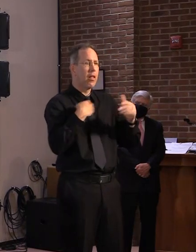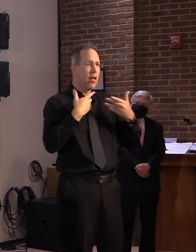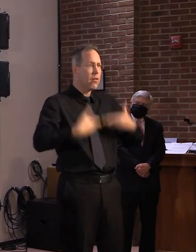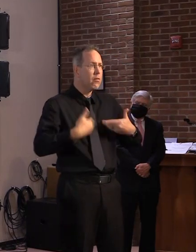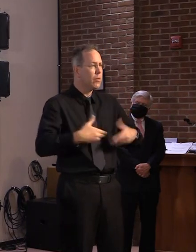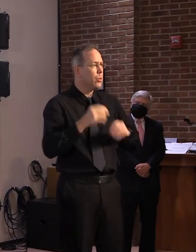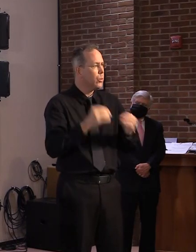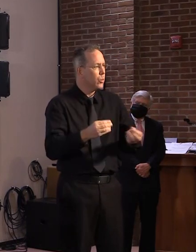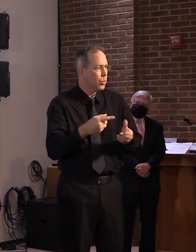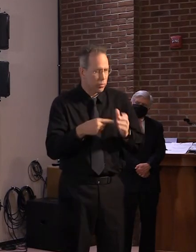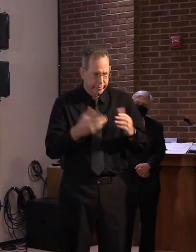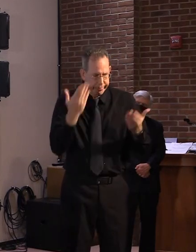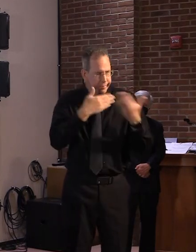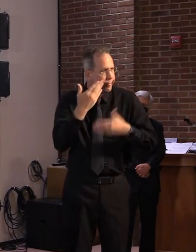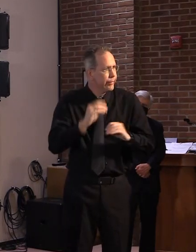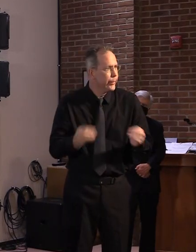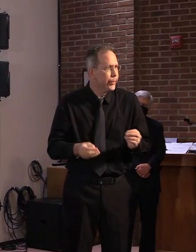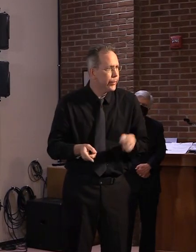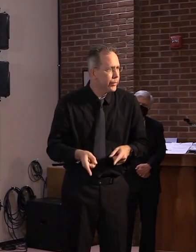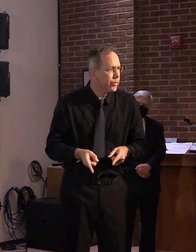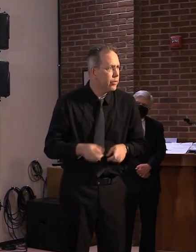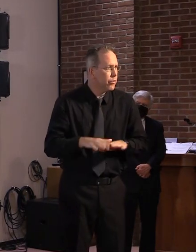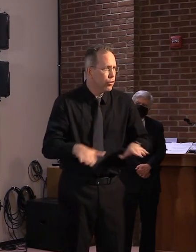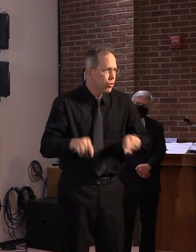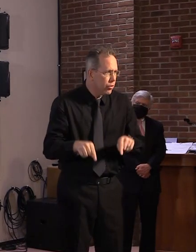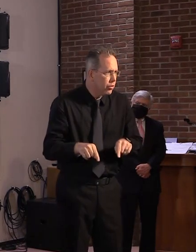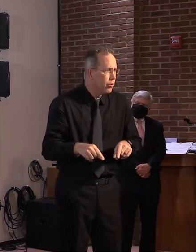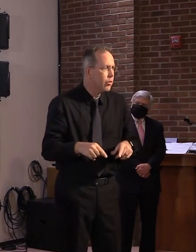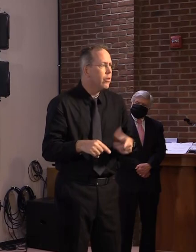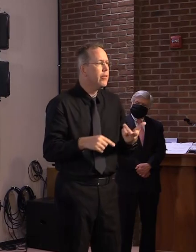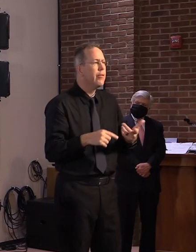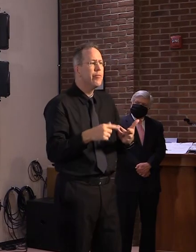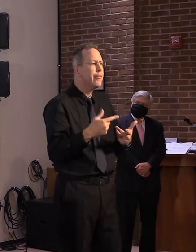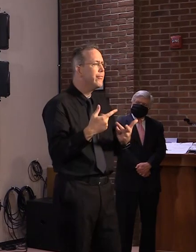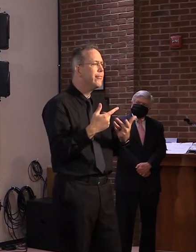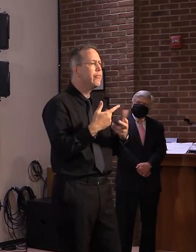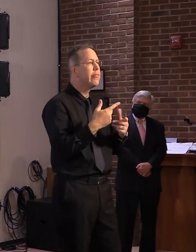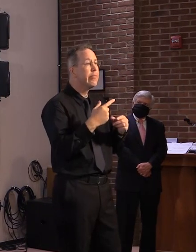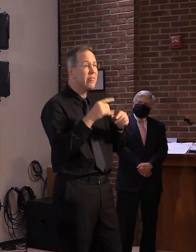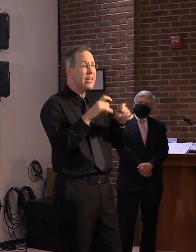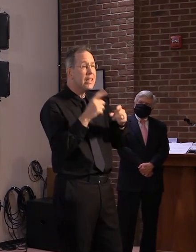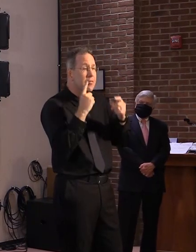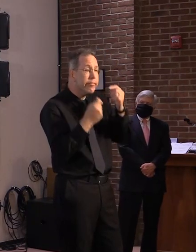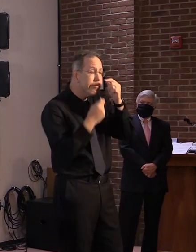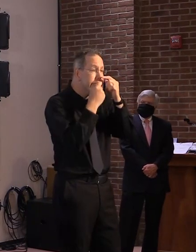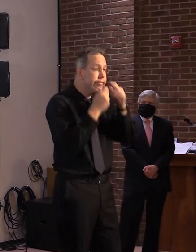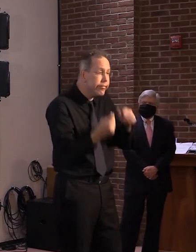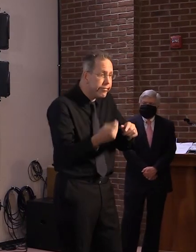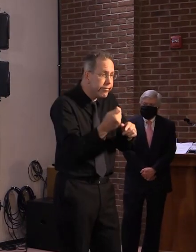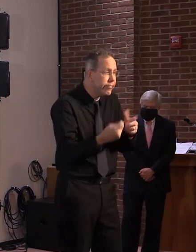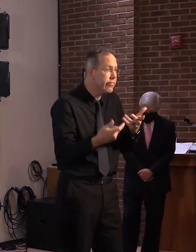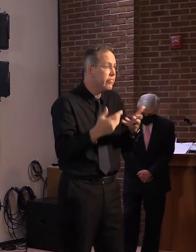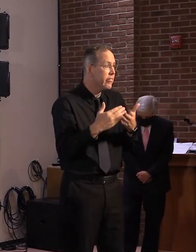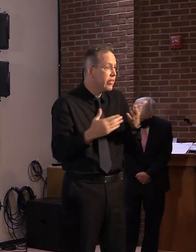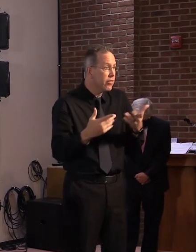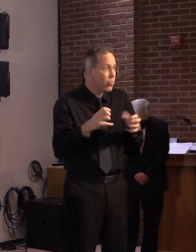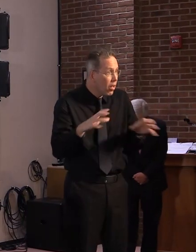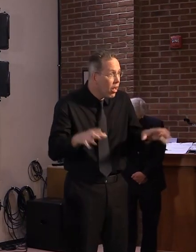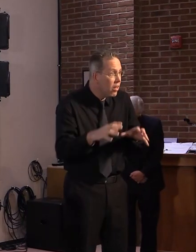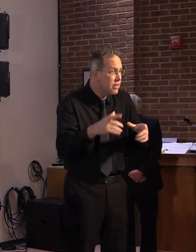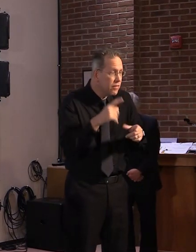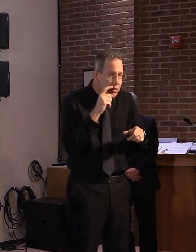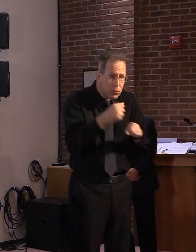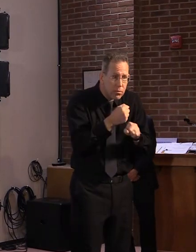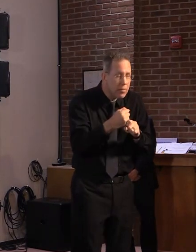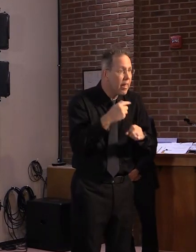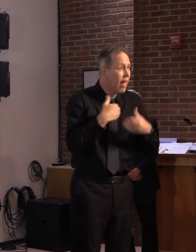active disease. We're really, I have to say, looking at every nook and cranny that we can for people